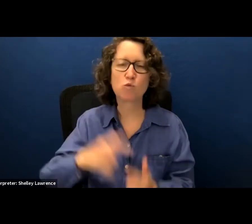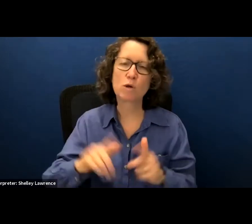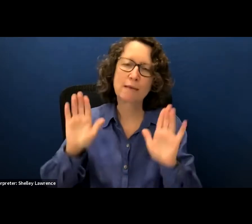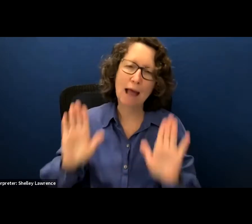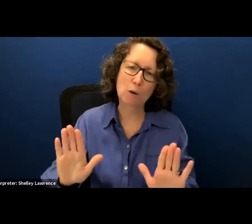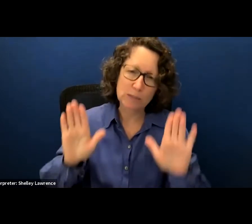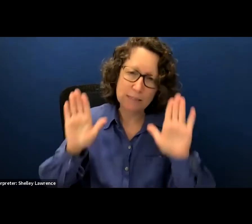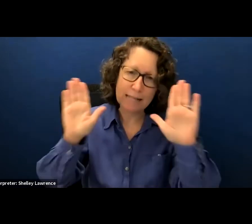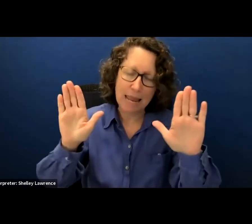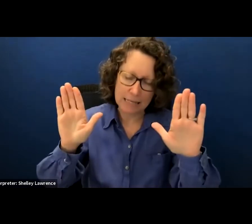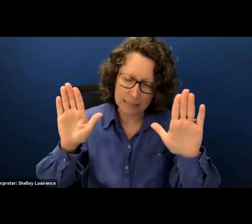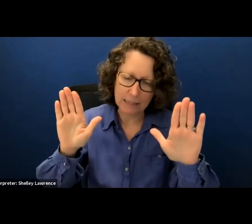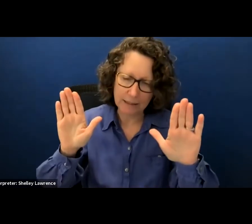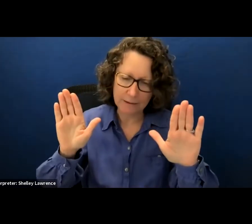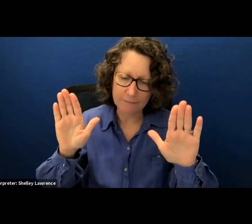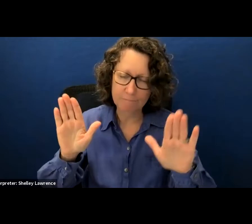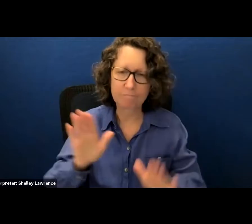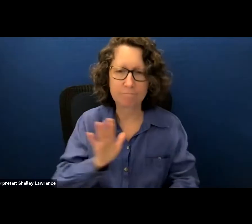outstanding.